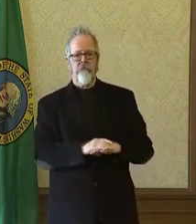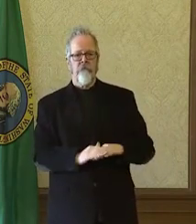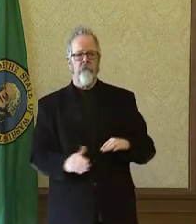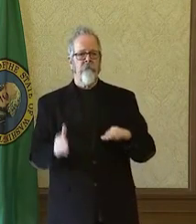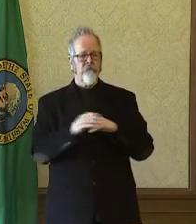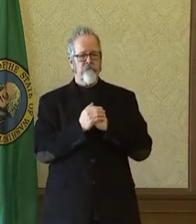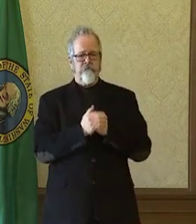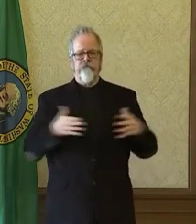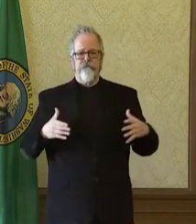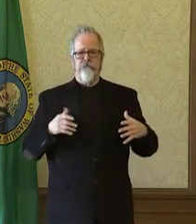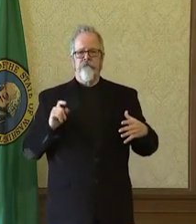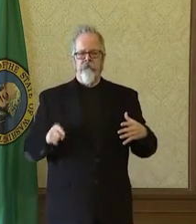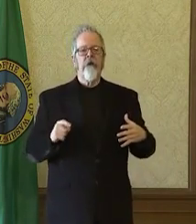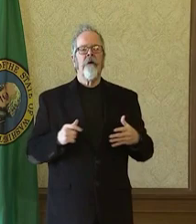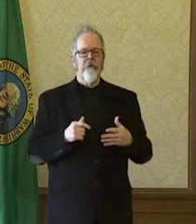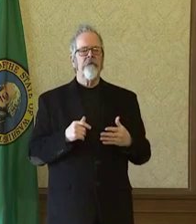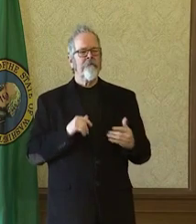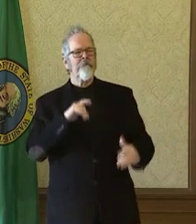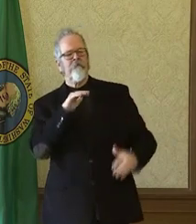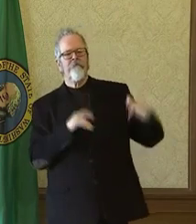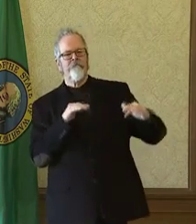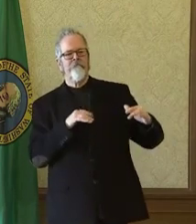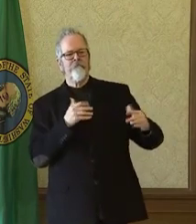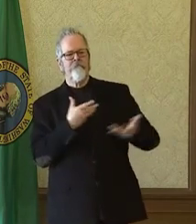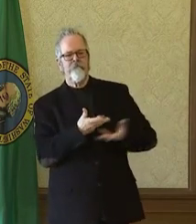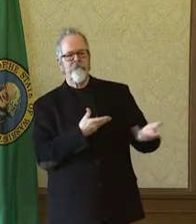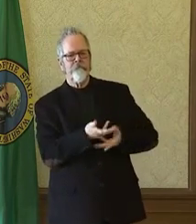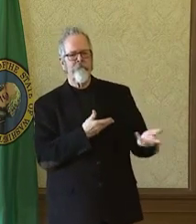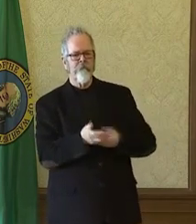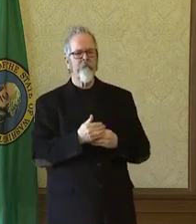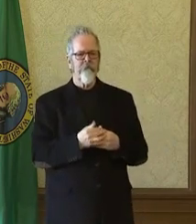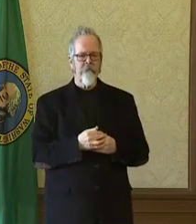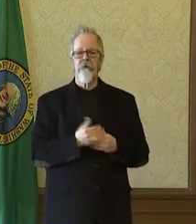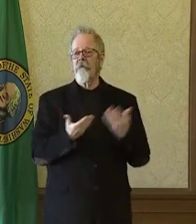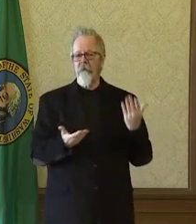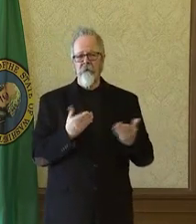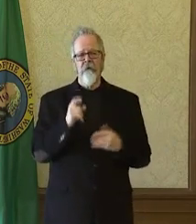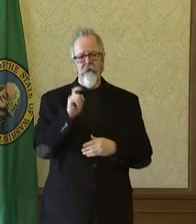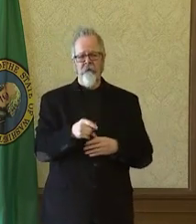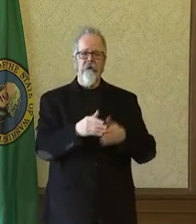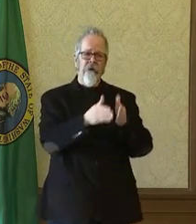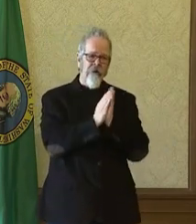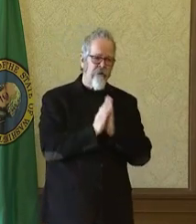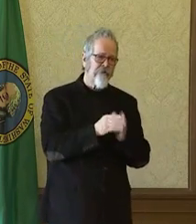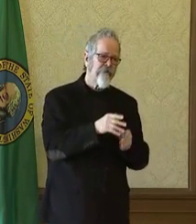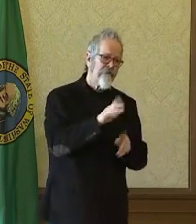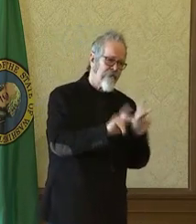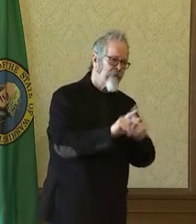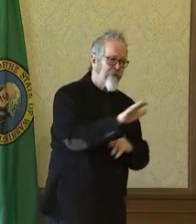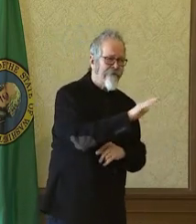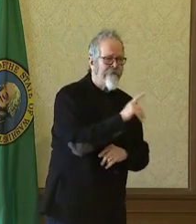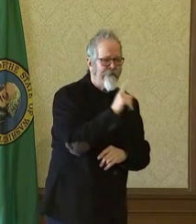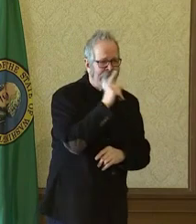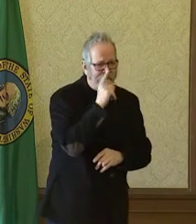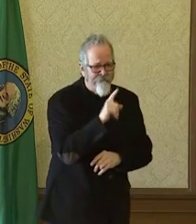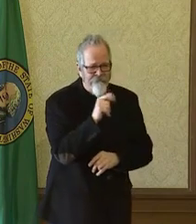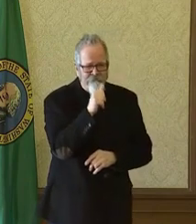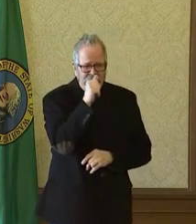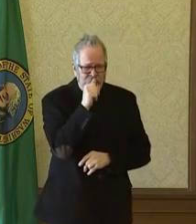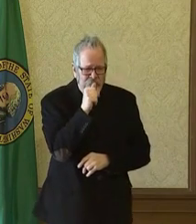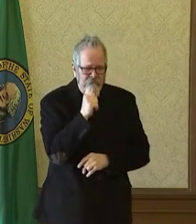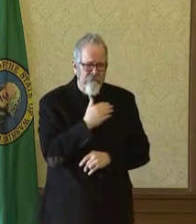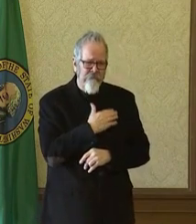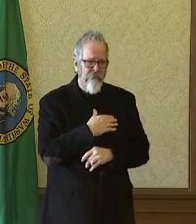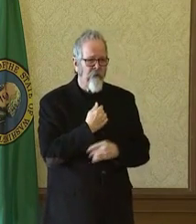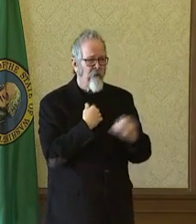have to have a little more patience to get these claims processed just by the tsunami we're getting hit with.